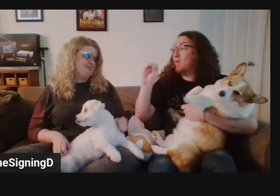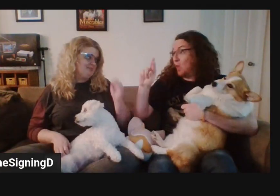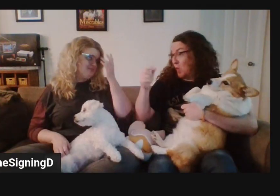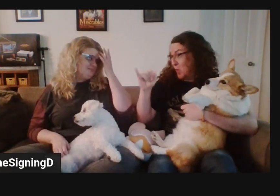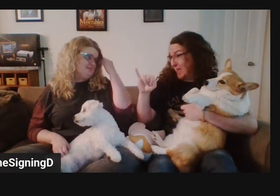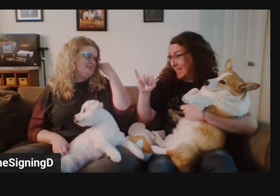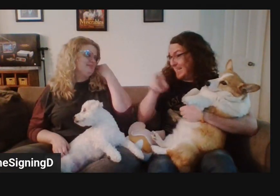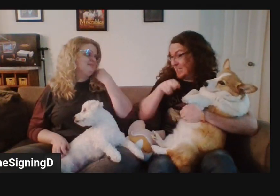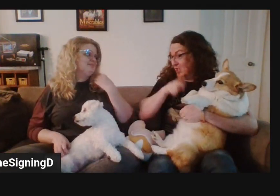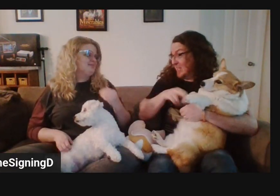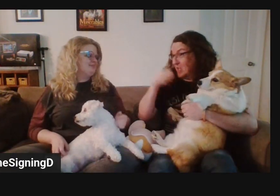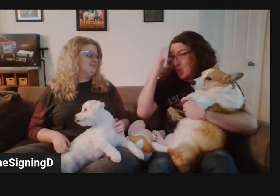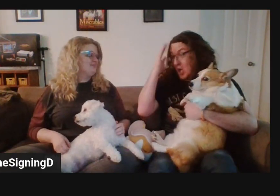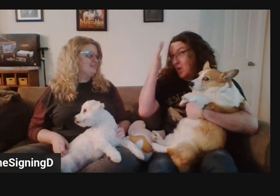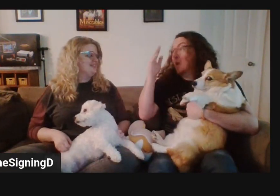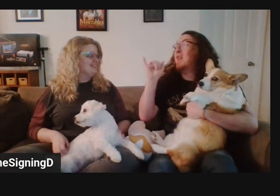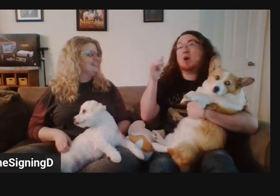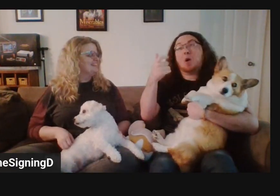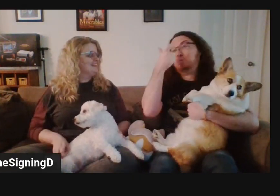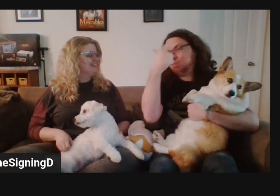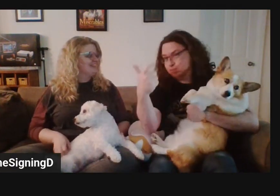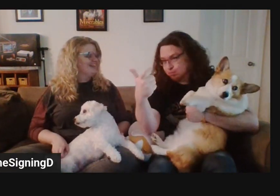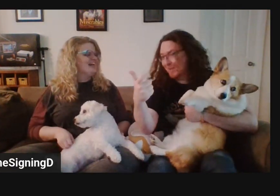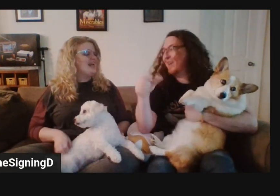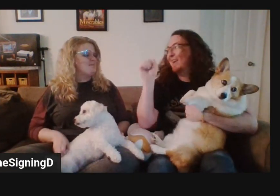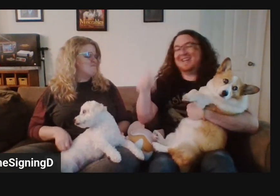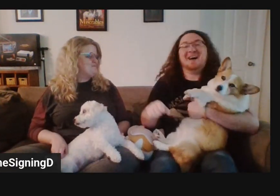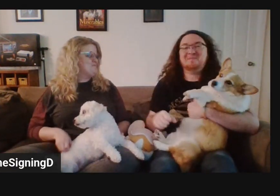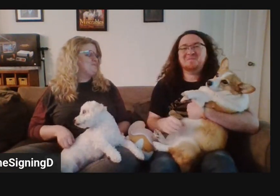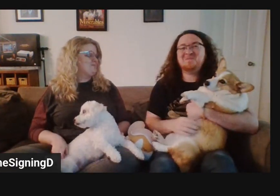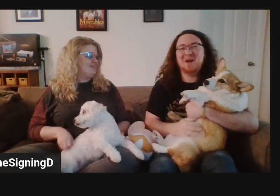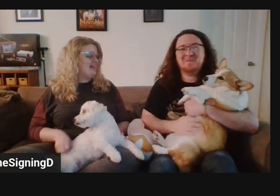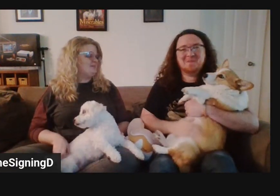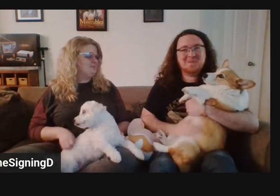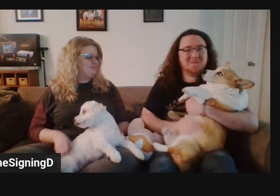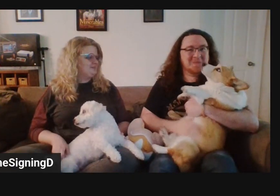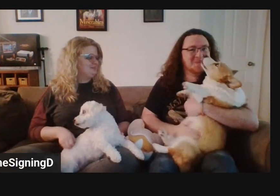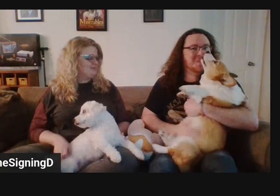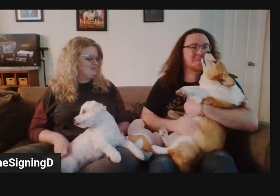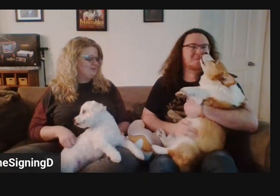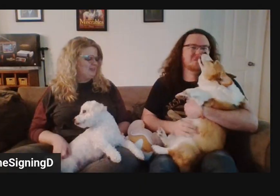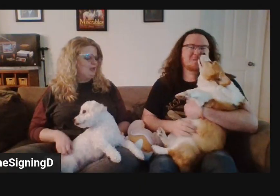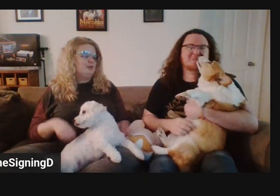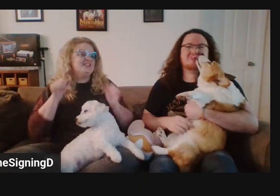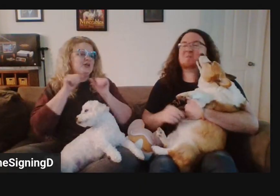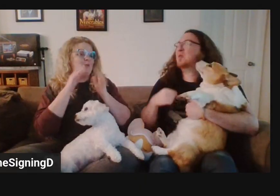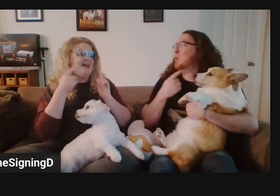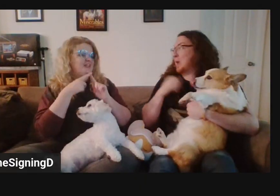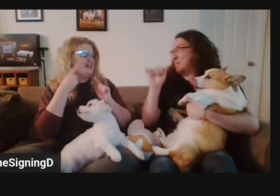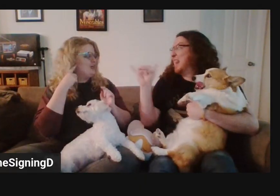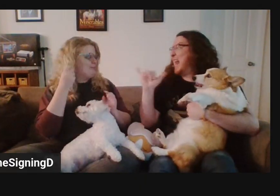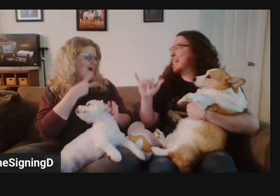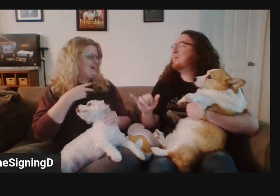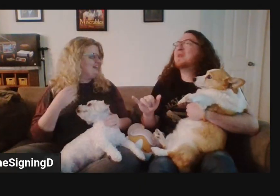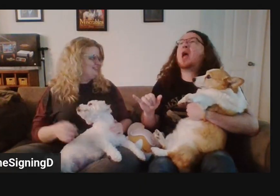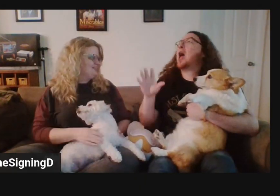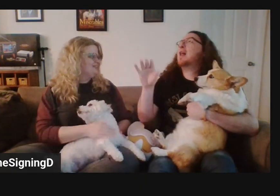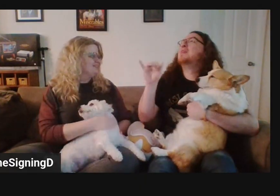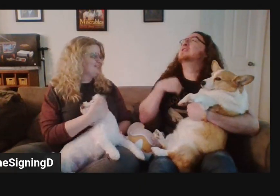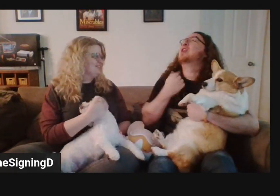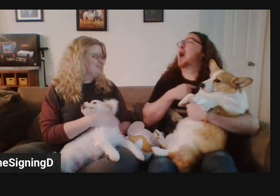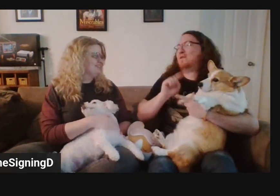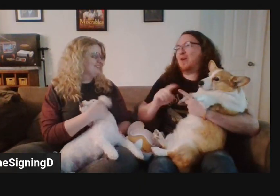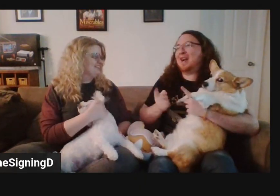that's happening are going to tune in. Absolutely. Yeah. And then we can be like, yo, that's our